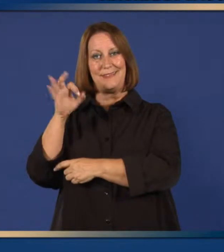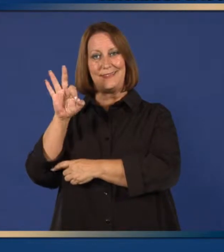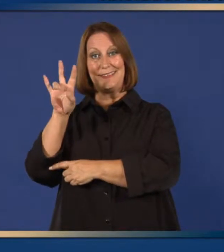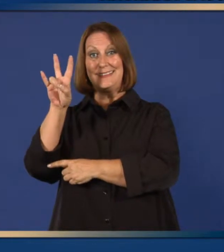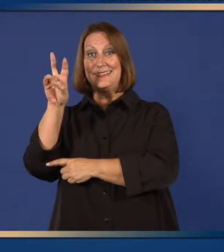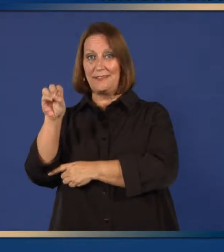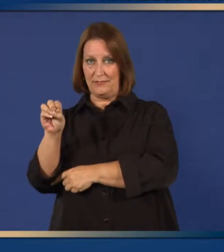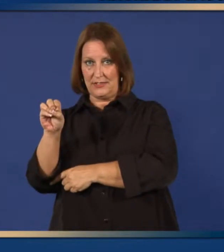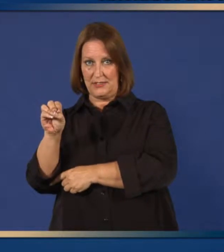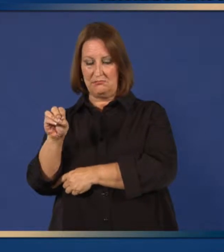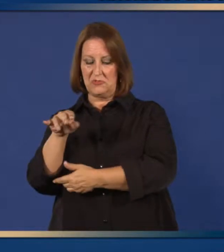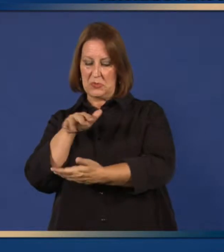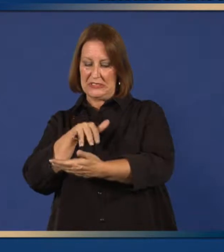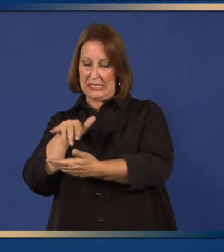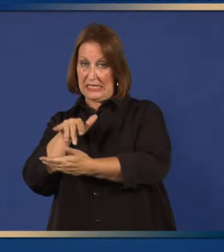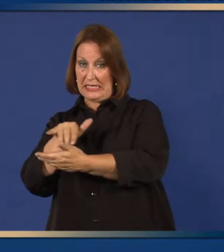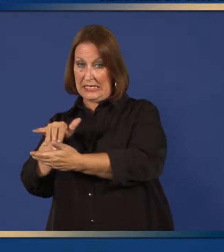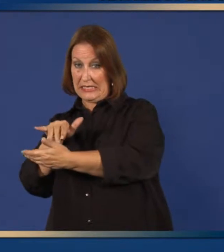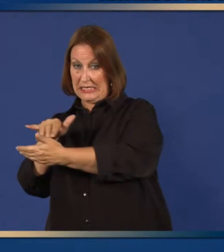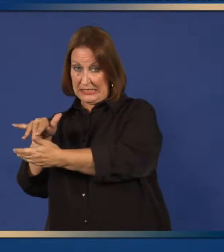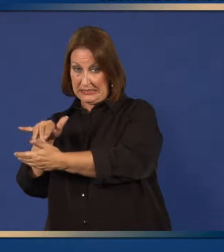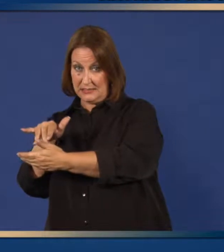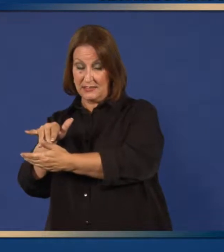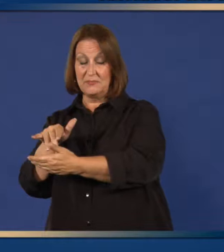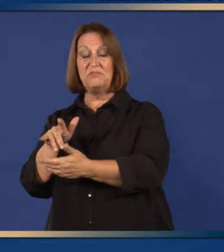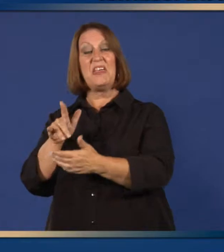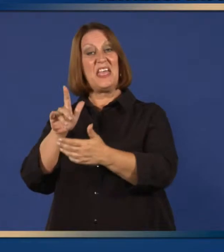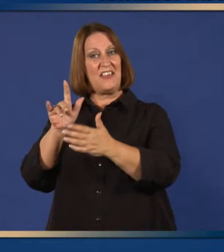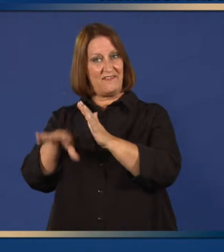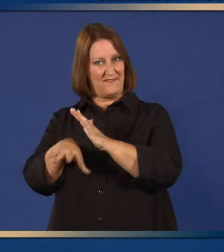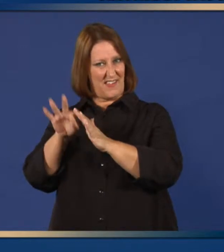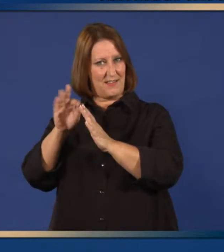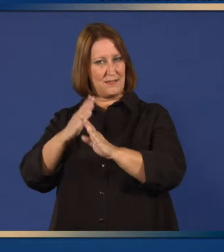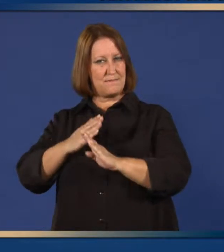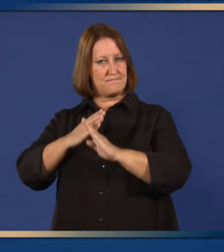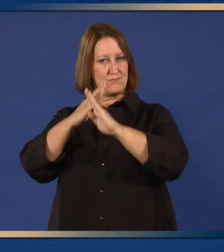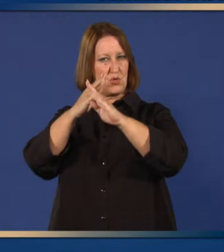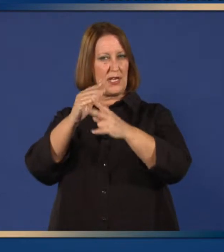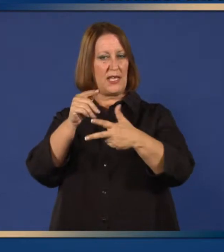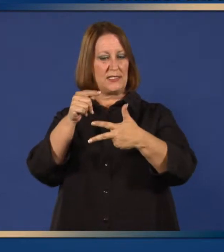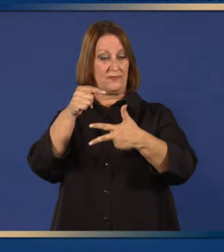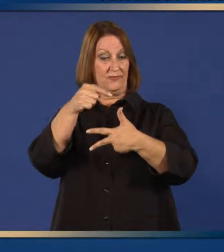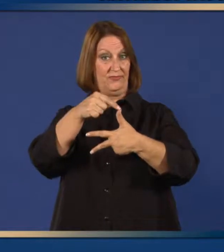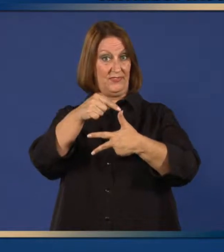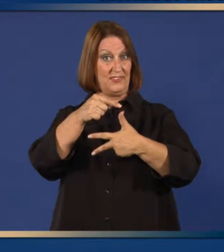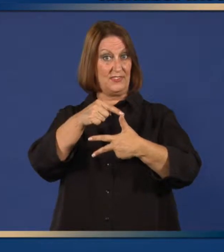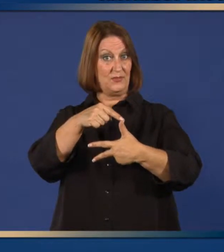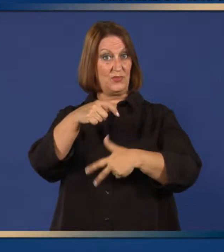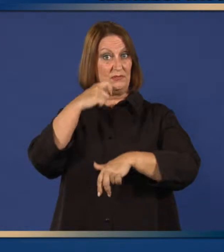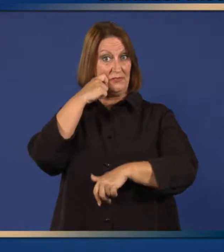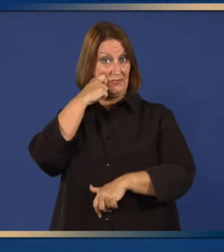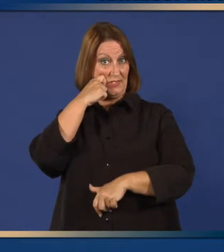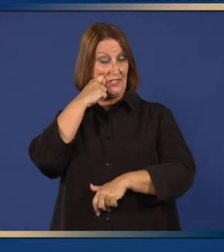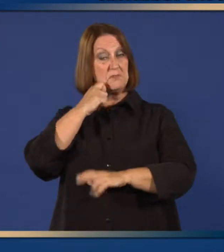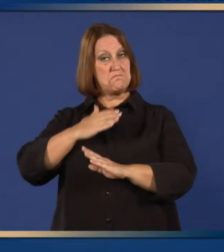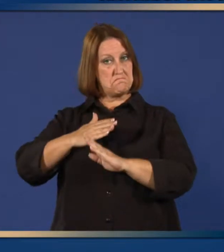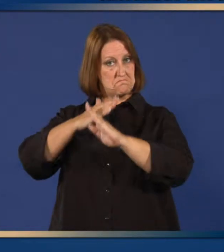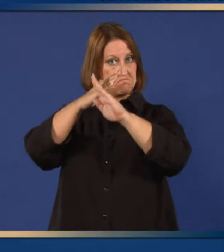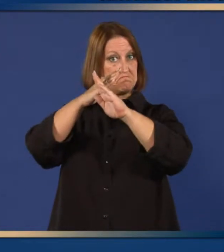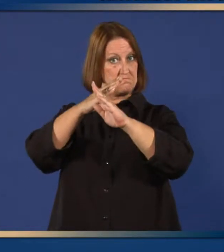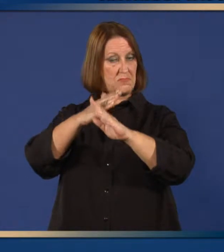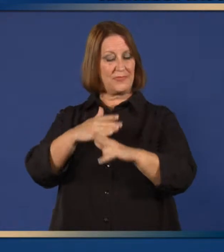Based on limited but sound evidence, the vaccine protects against both cutaneous,